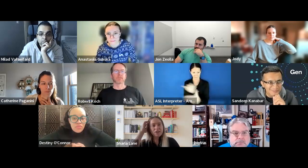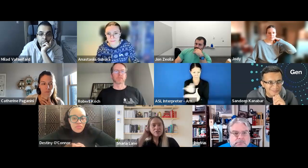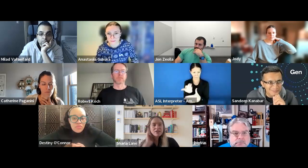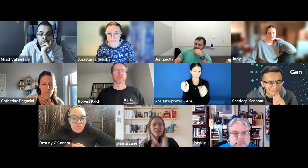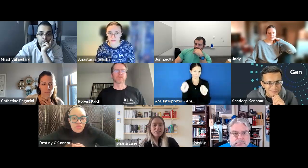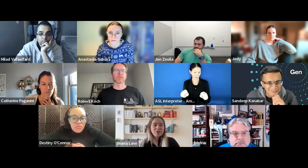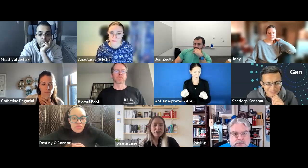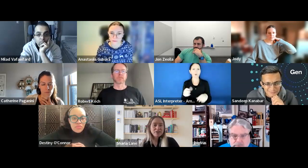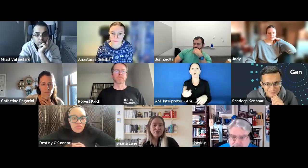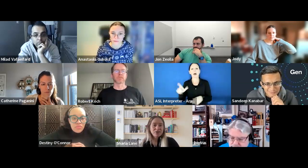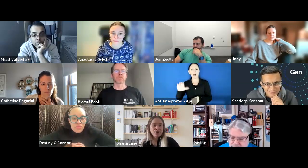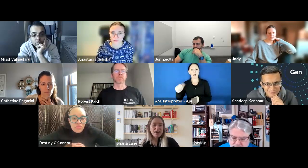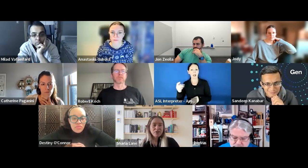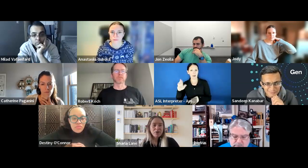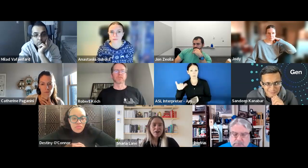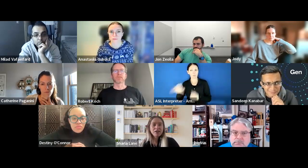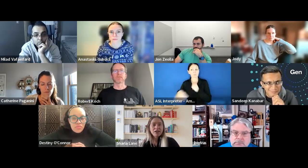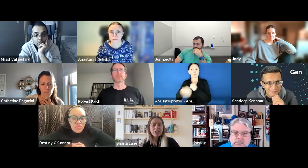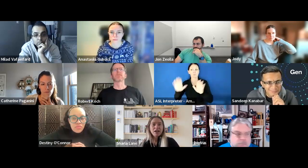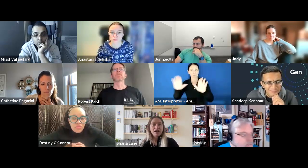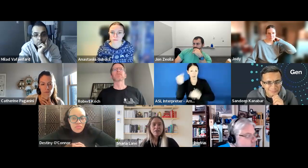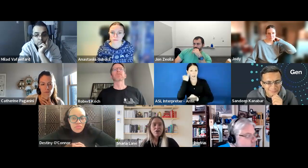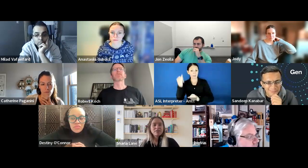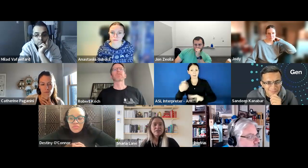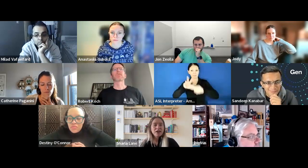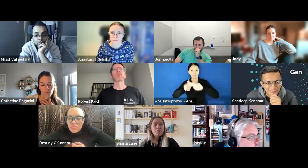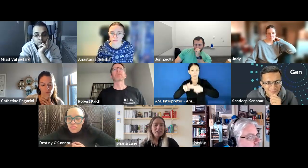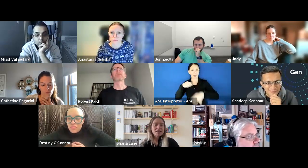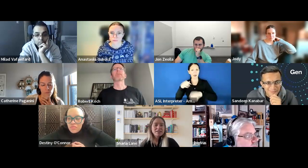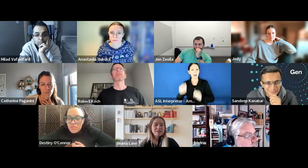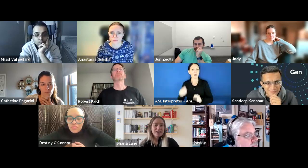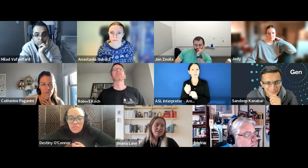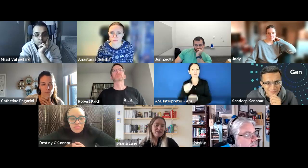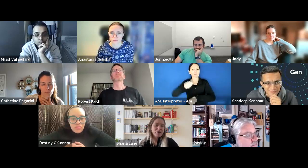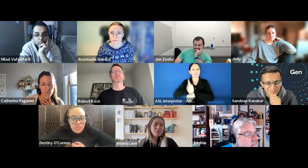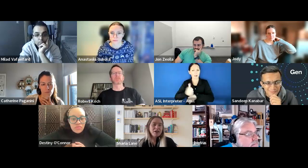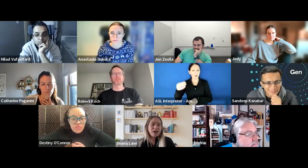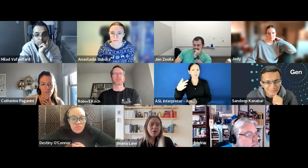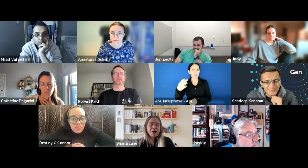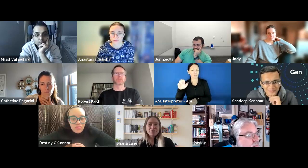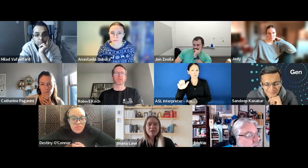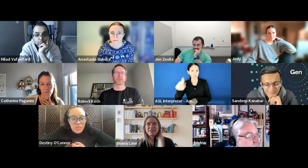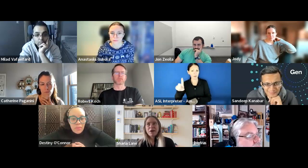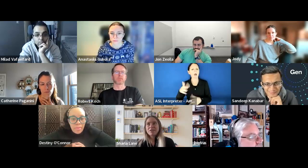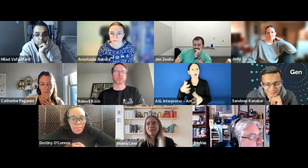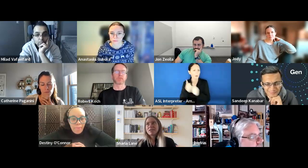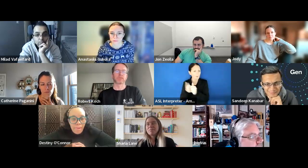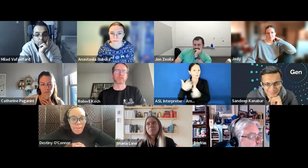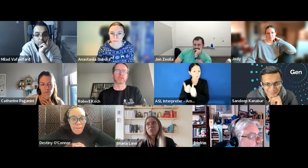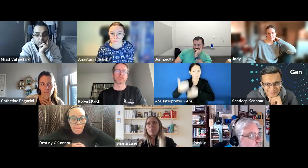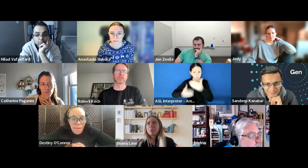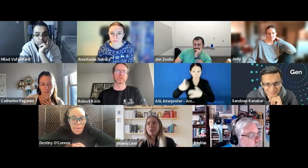idea in our Slack channel. I can just create a thread and constantly update these as I see them. And I would